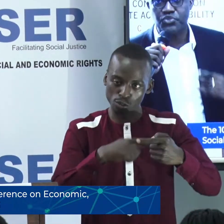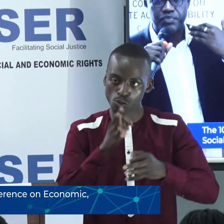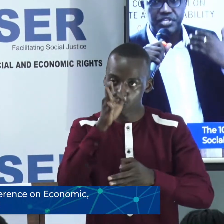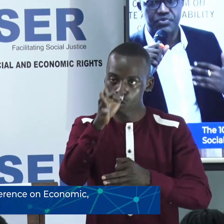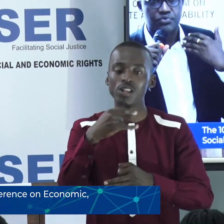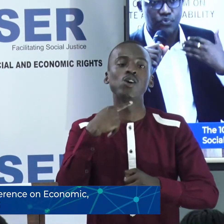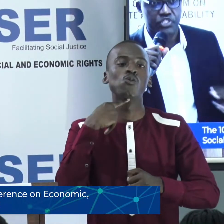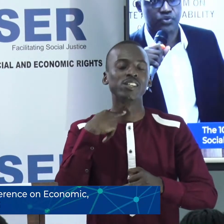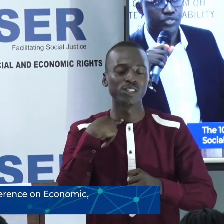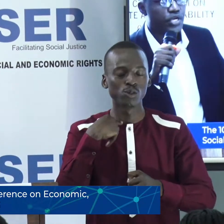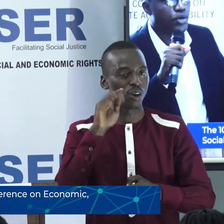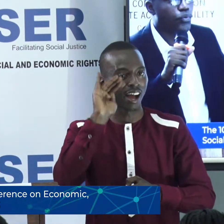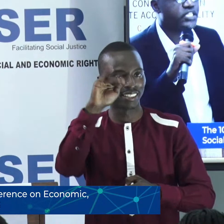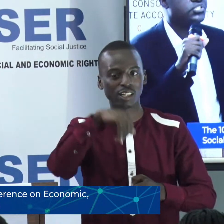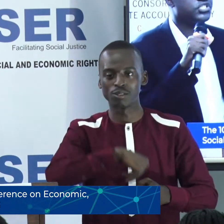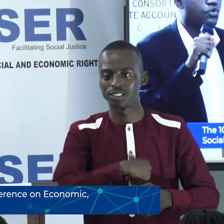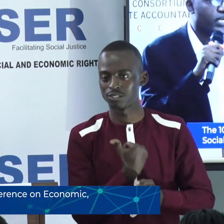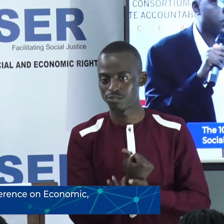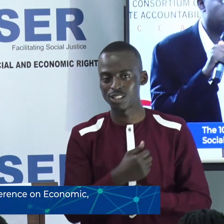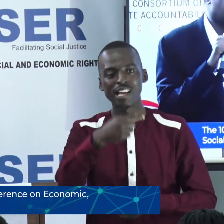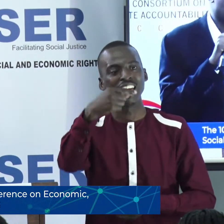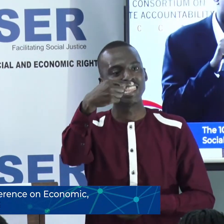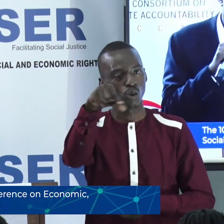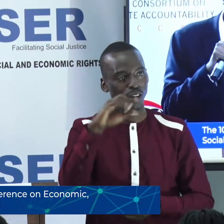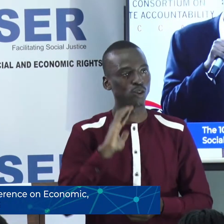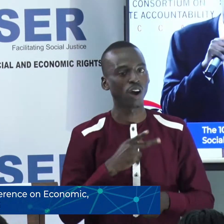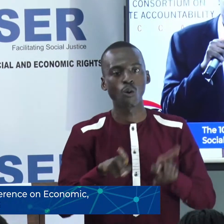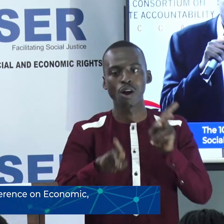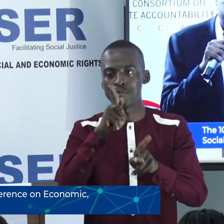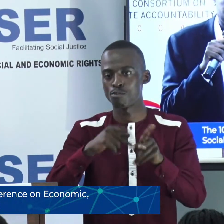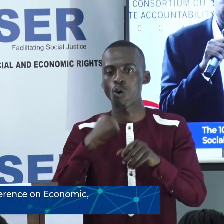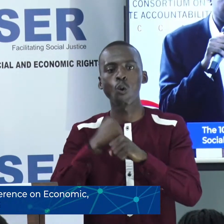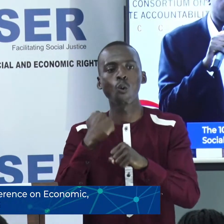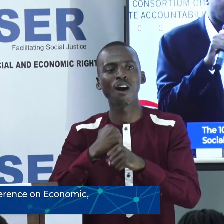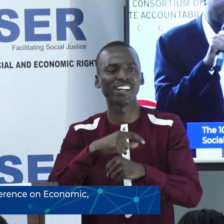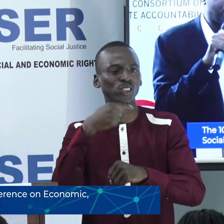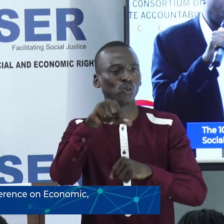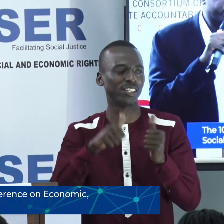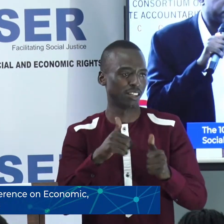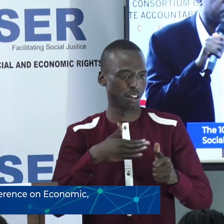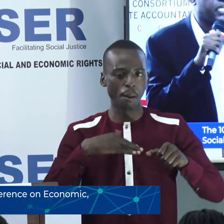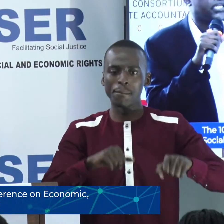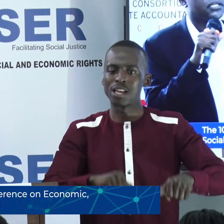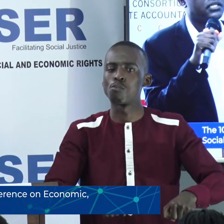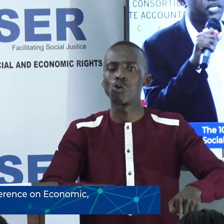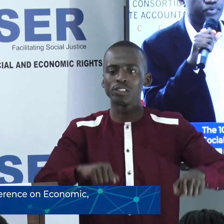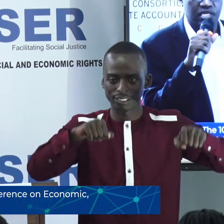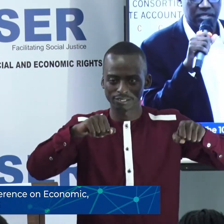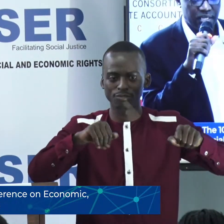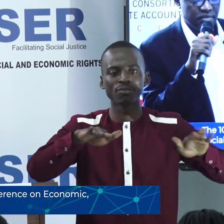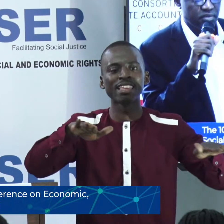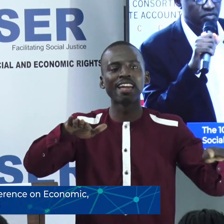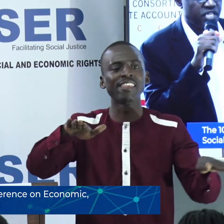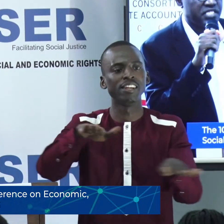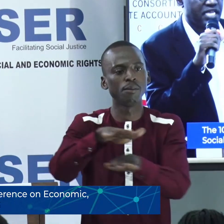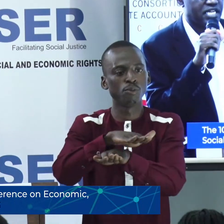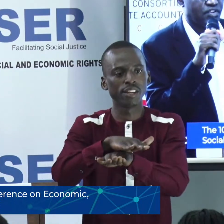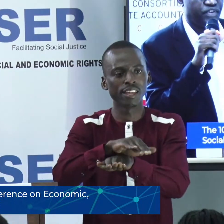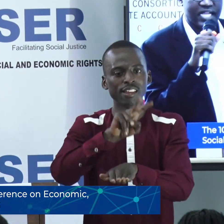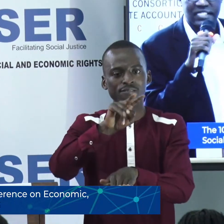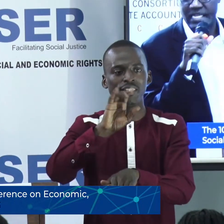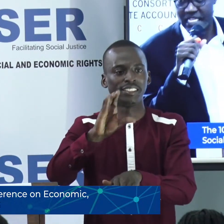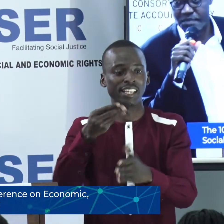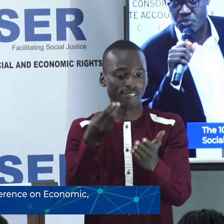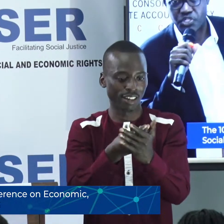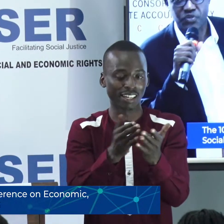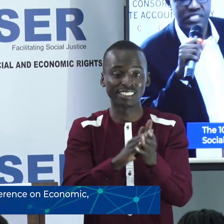need to begin to question, what is the quality of our human resource? My boss, the Deputy Vice Chancellor of